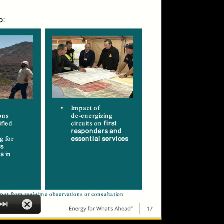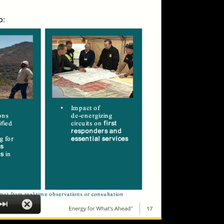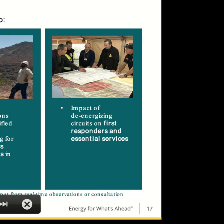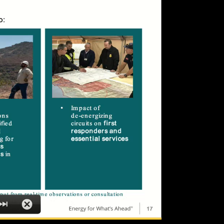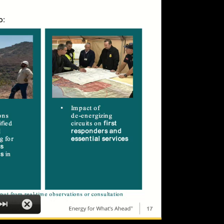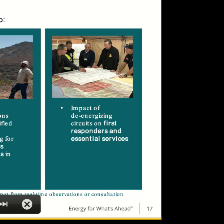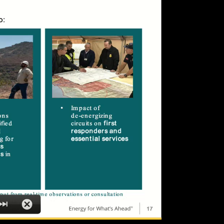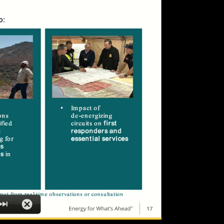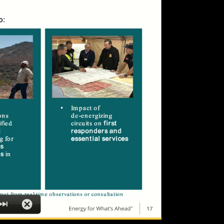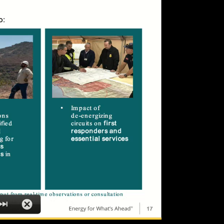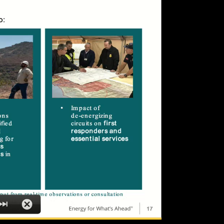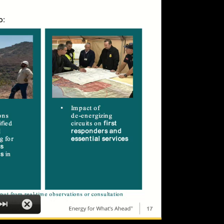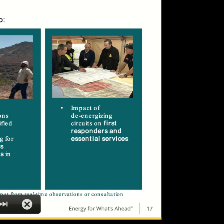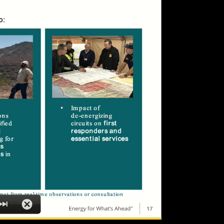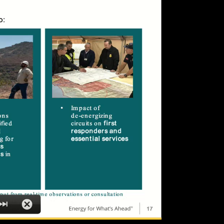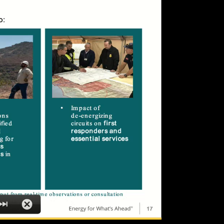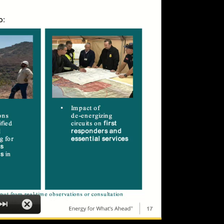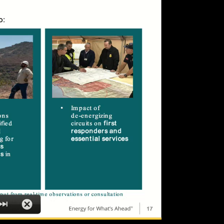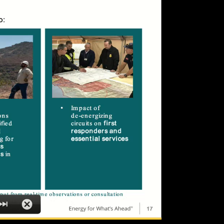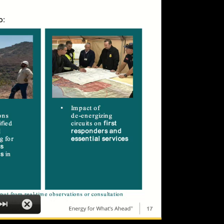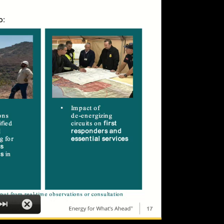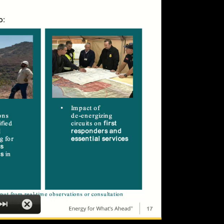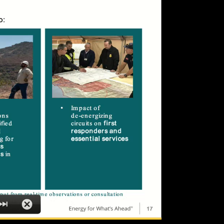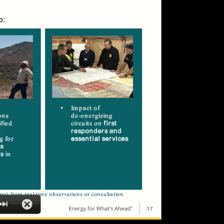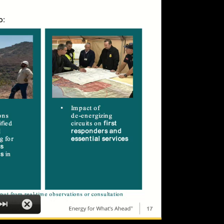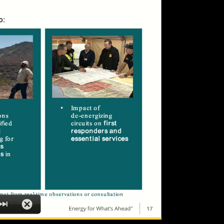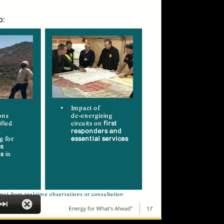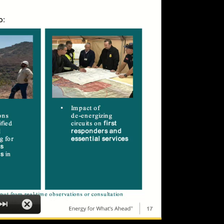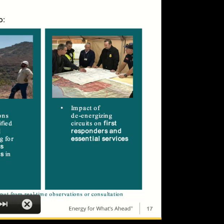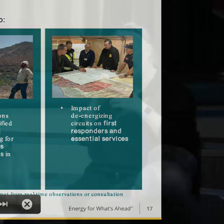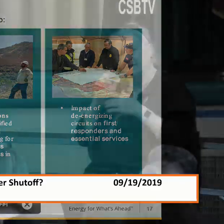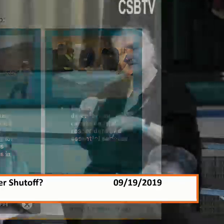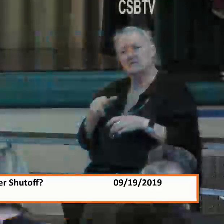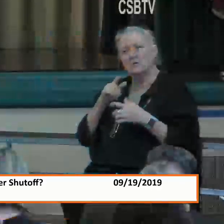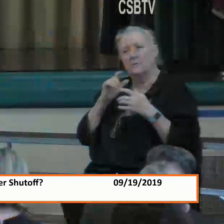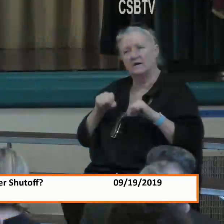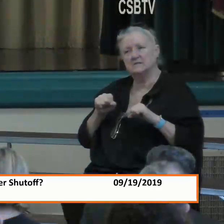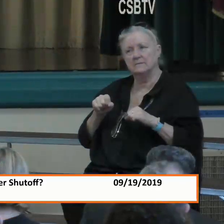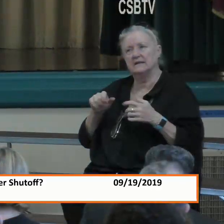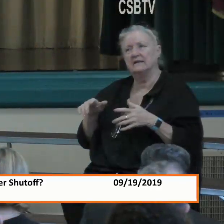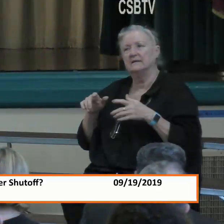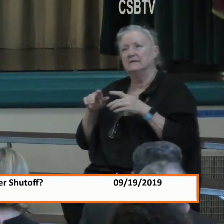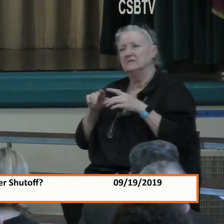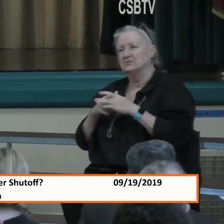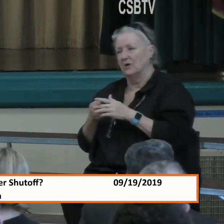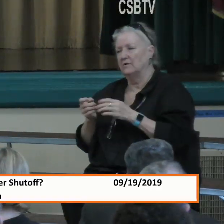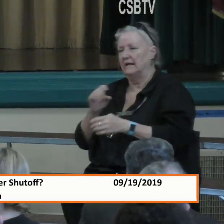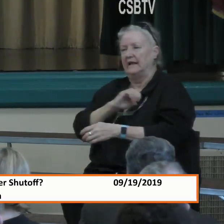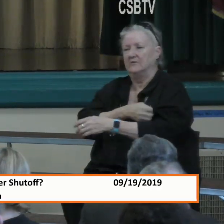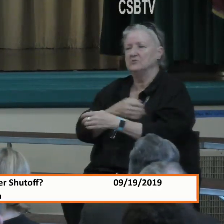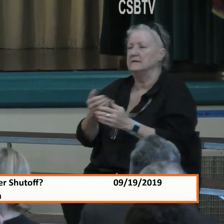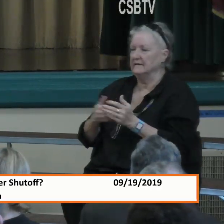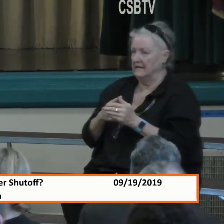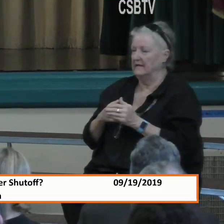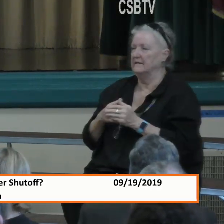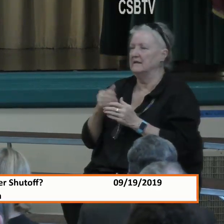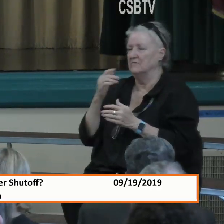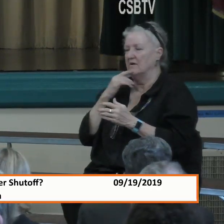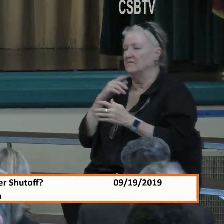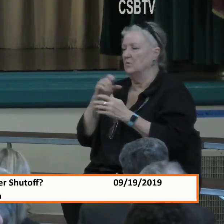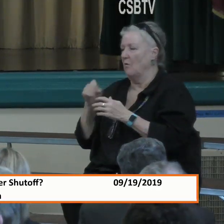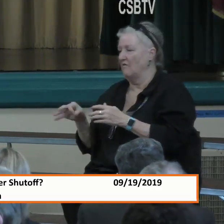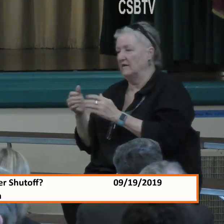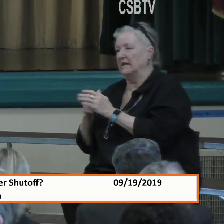is definitely looking at that, and that those decisions would be made to possibly re-energize when it was safe to do so, even if we had to de-energize